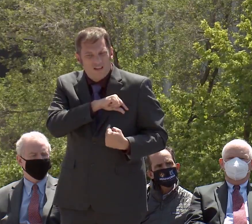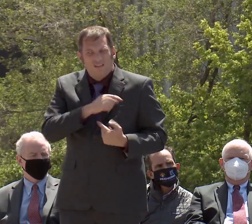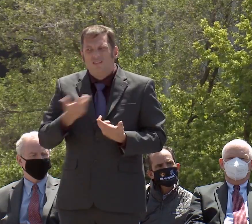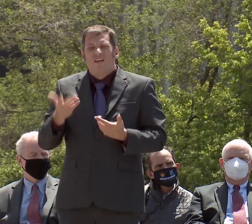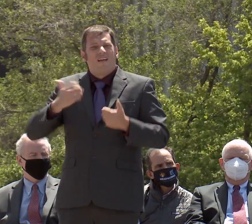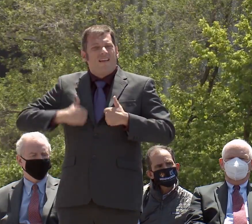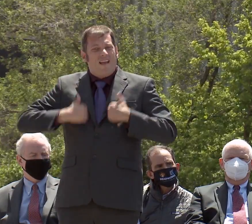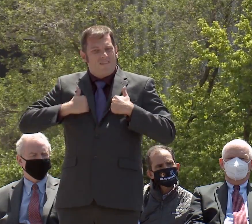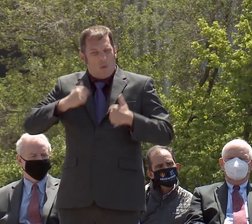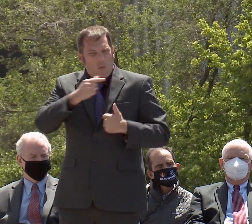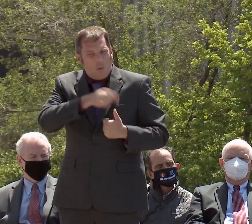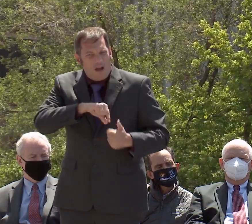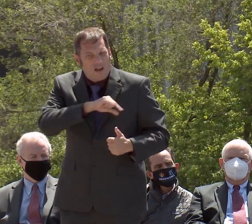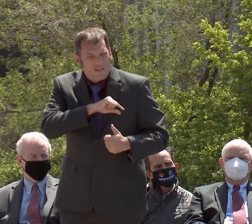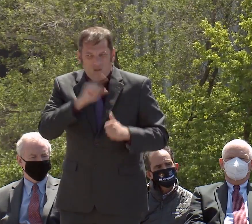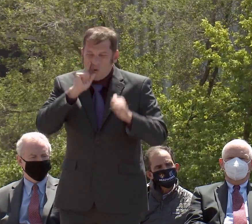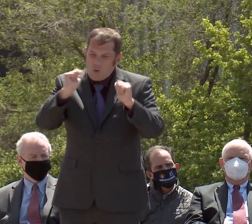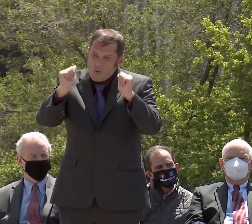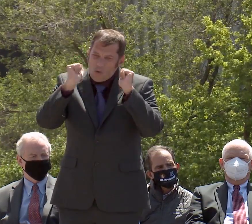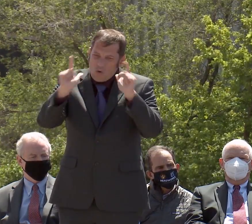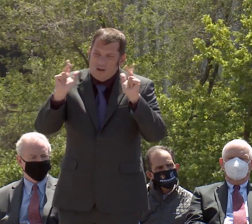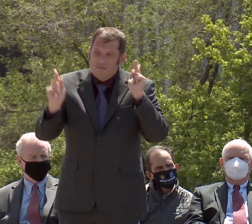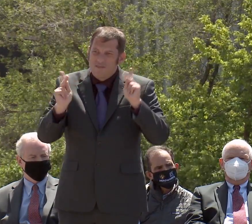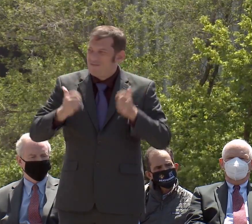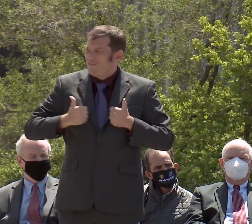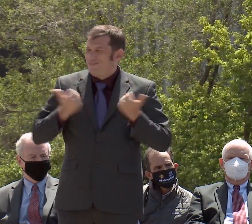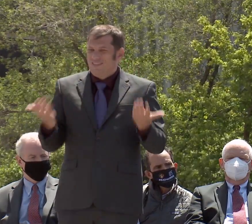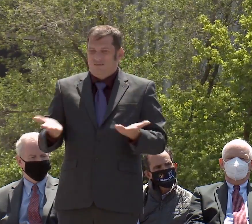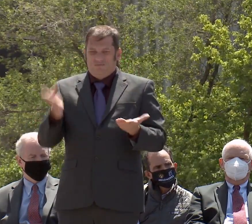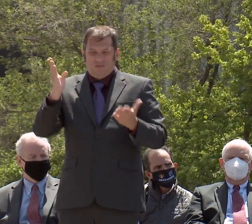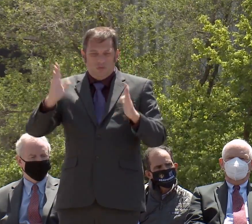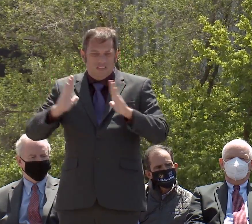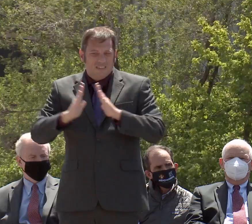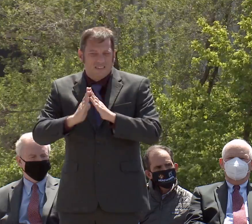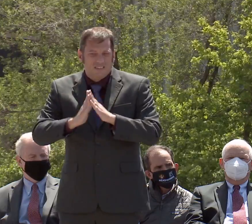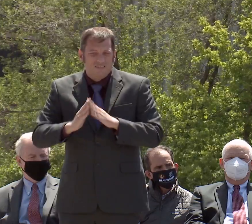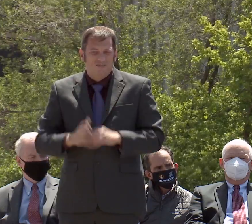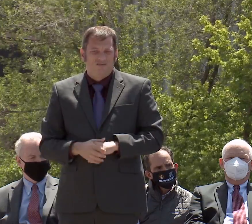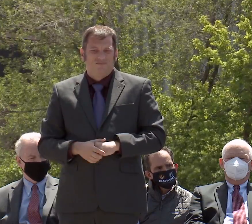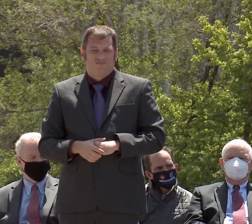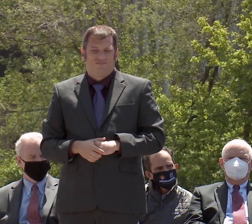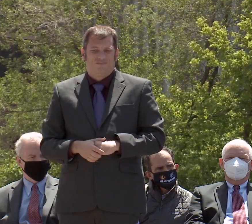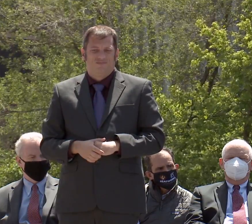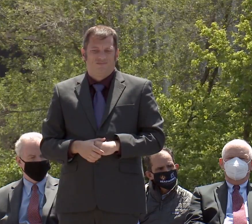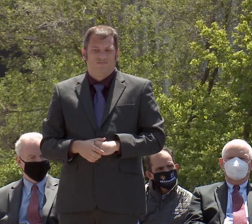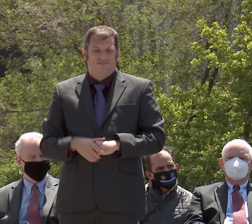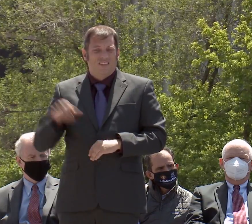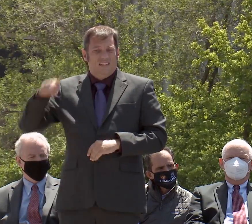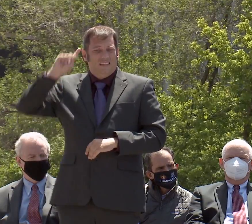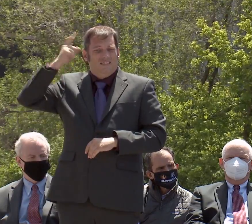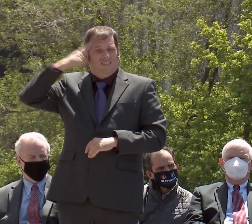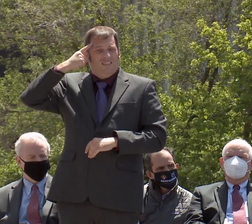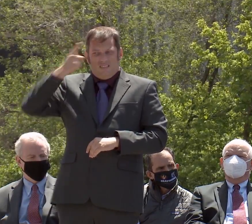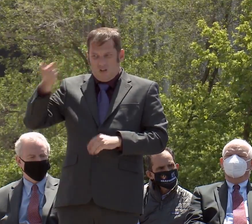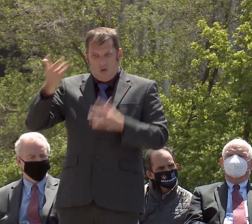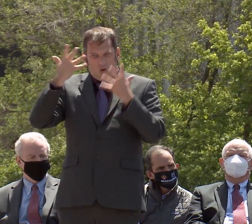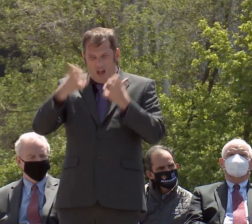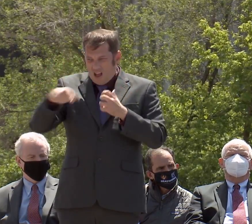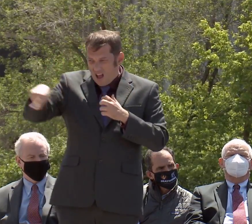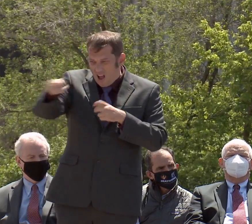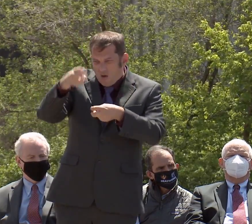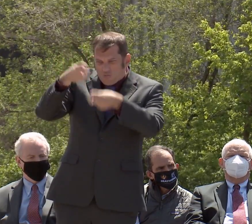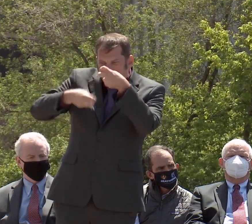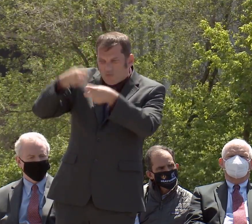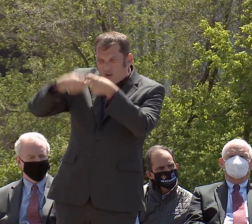city. The state is working to eliminate those challenges, the backups, and has committed